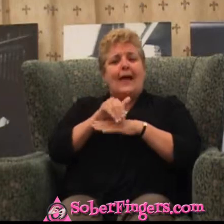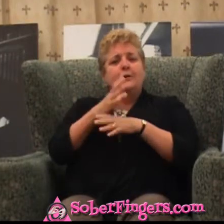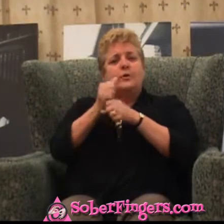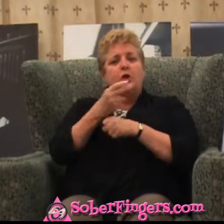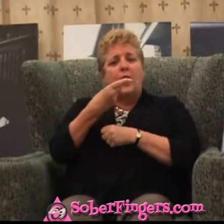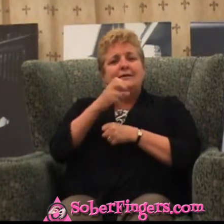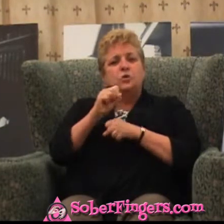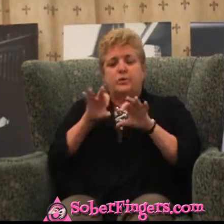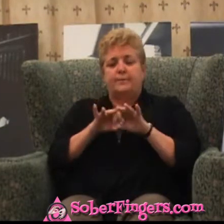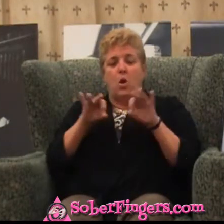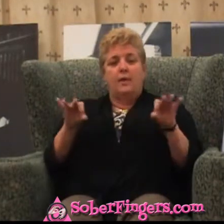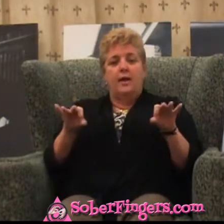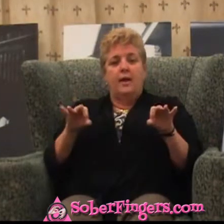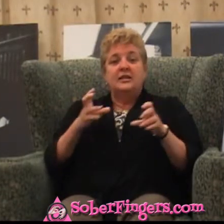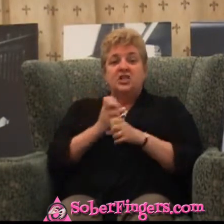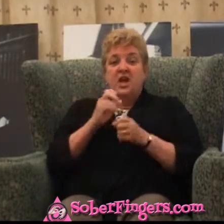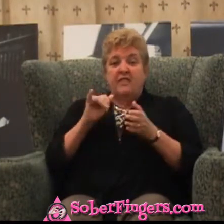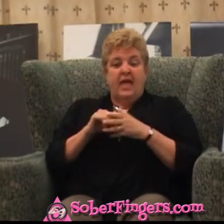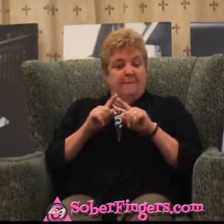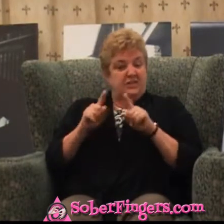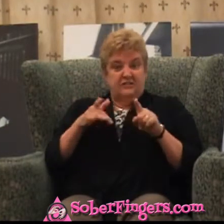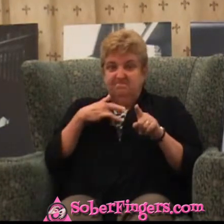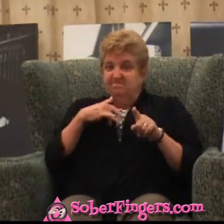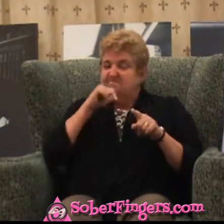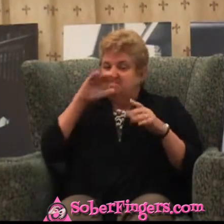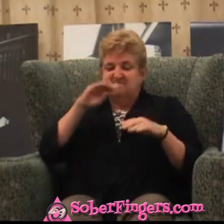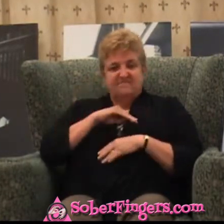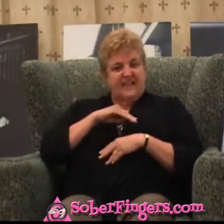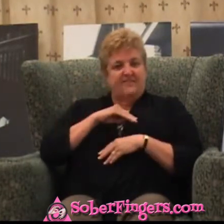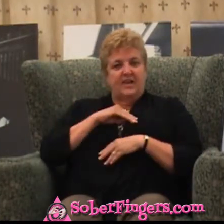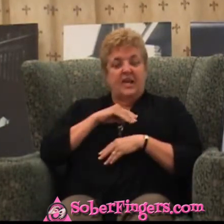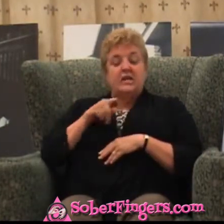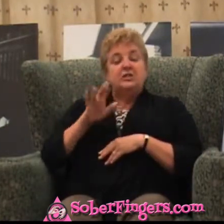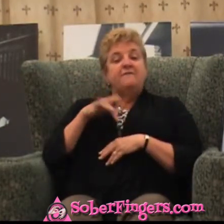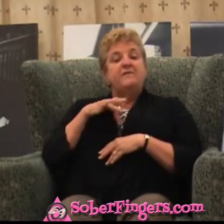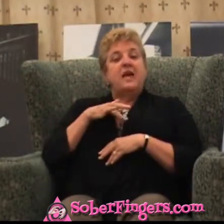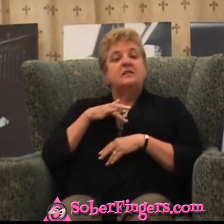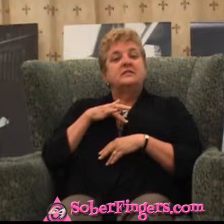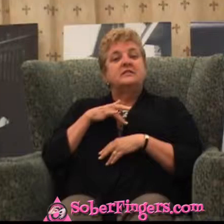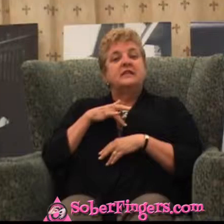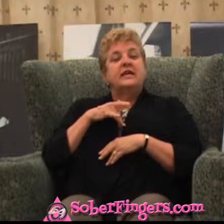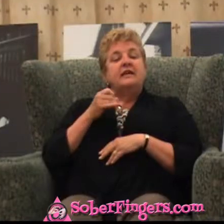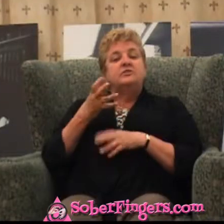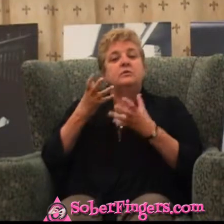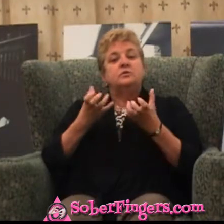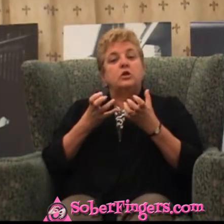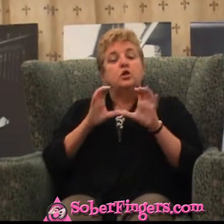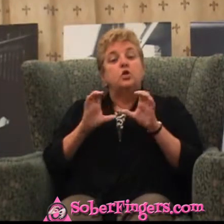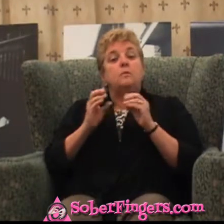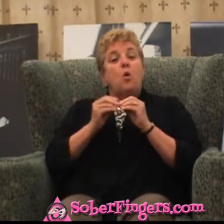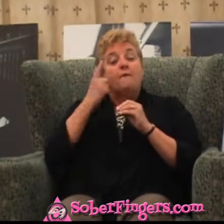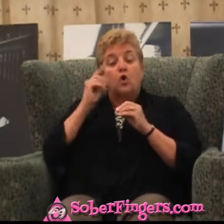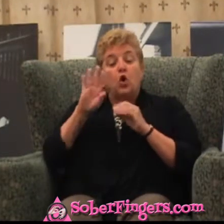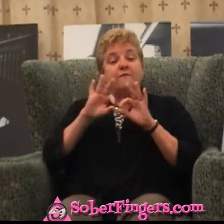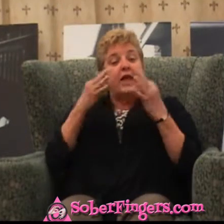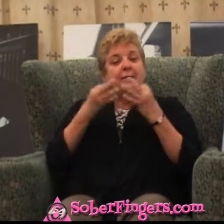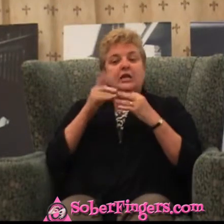that diploma, but she wasn't satisfied with that because she felt in order for her to really do more for her family, she needed more. So she went